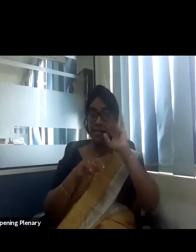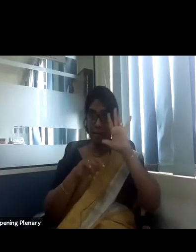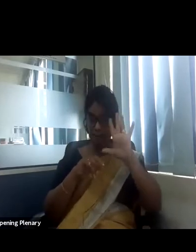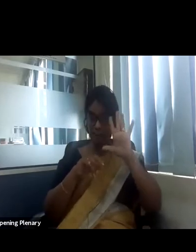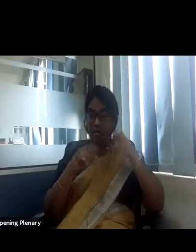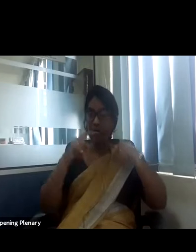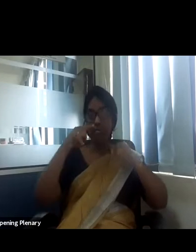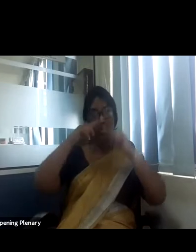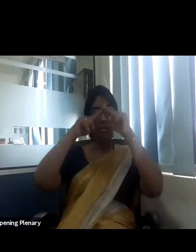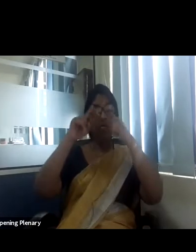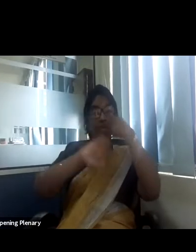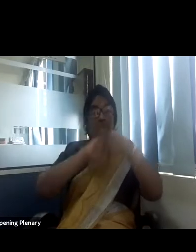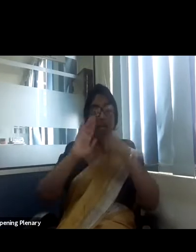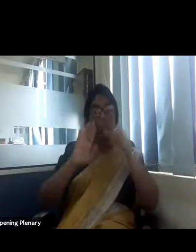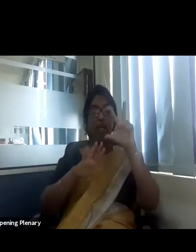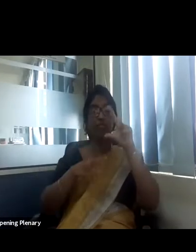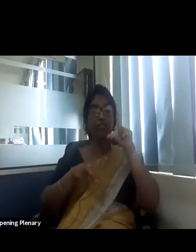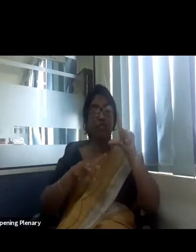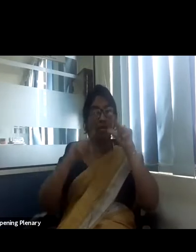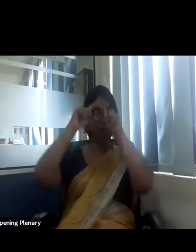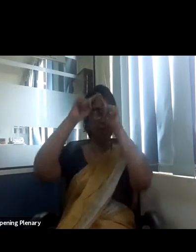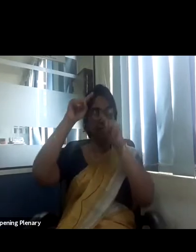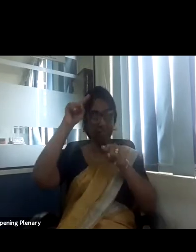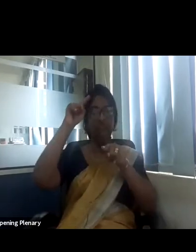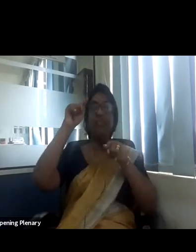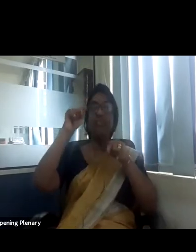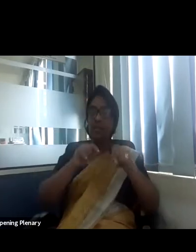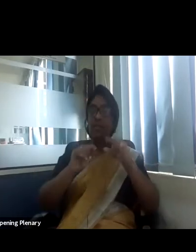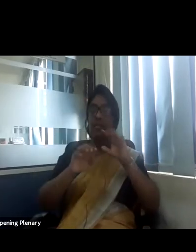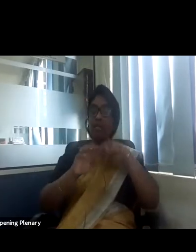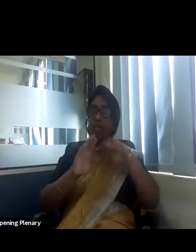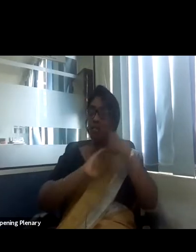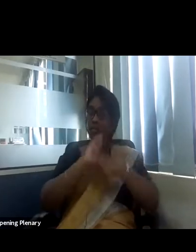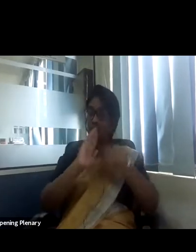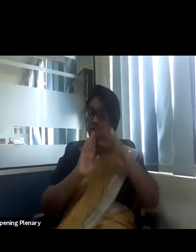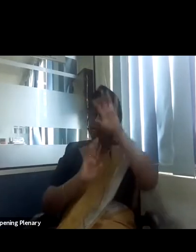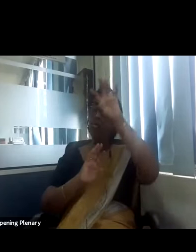has increased to 68.1, which is well above the regional average.